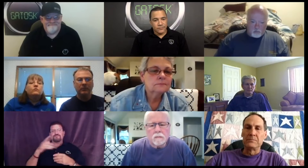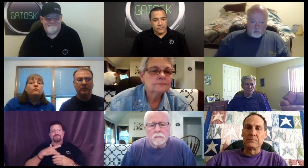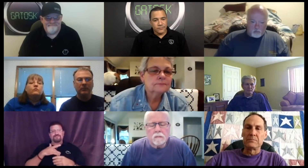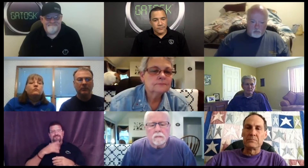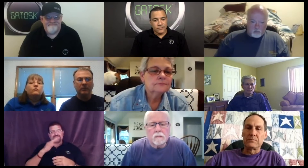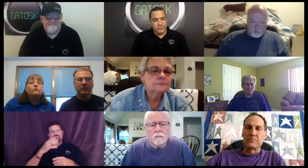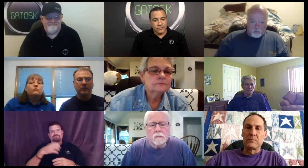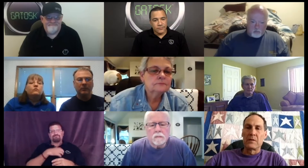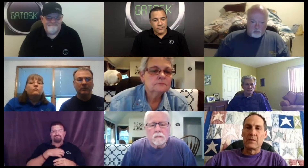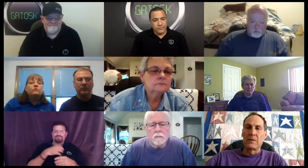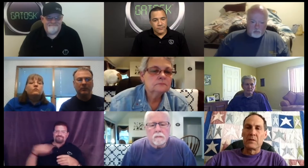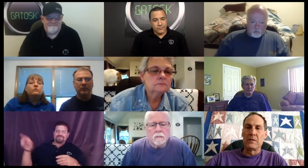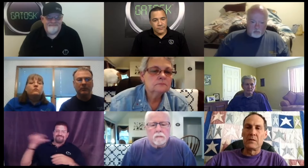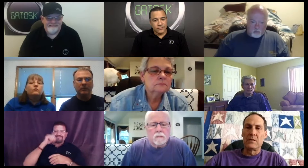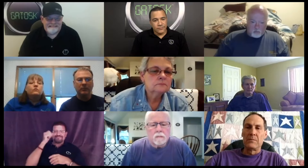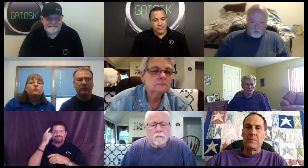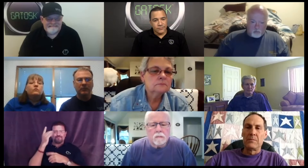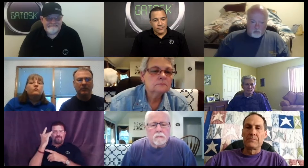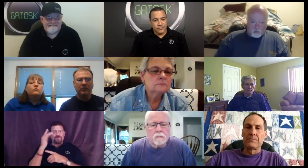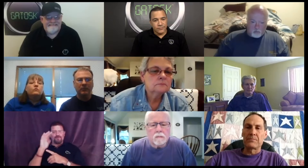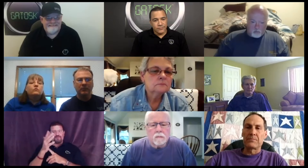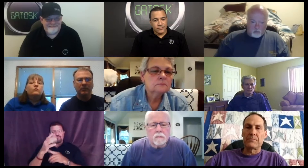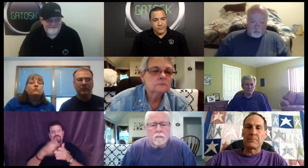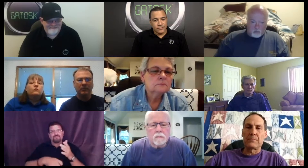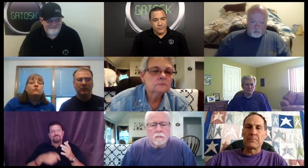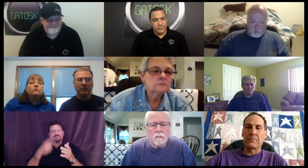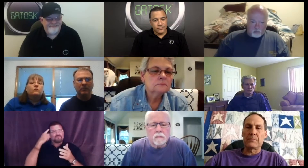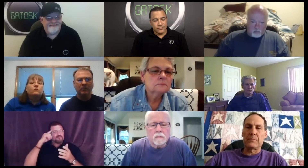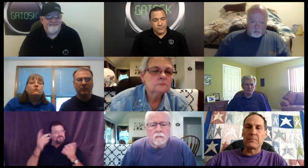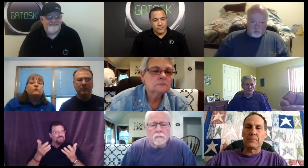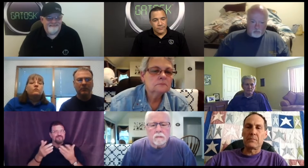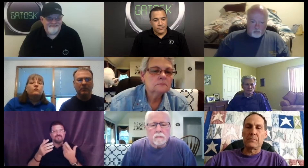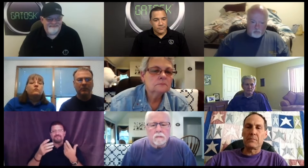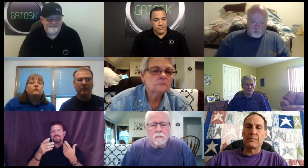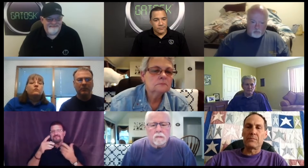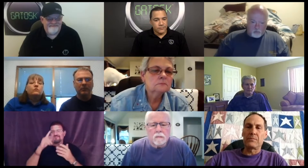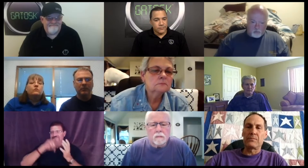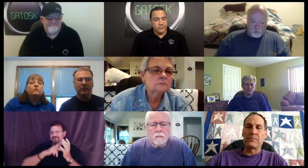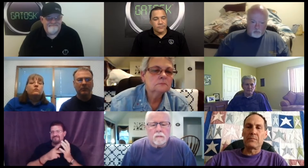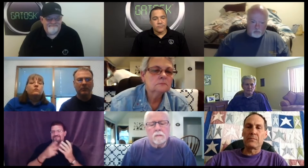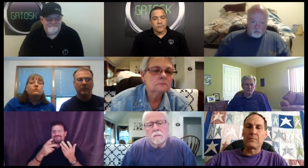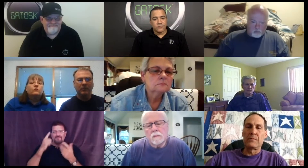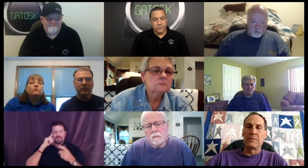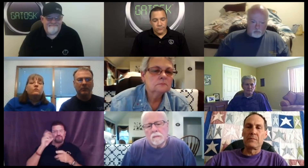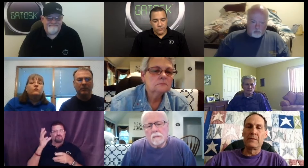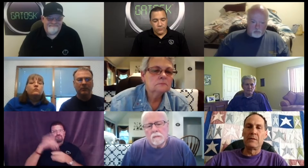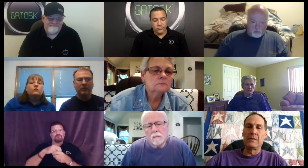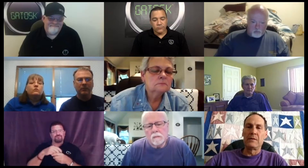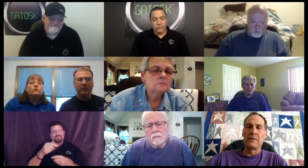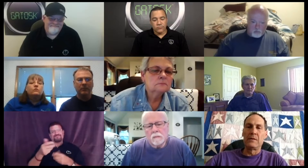or whatever are feeling like they're starting to complain. They don't understand why there's a $5 fee. What does that include? What is the purpose of that? You